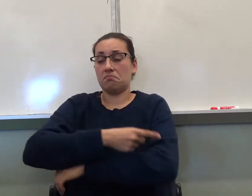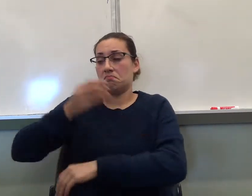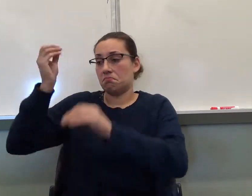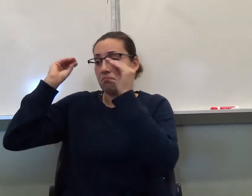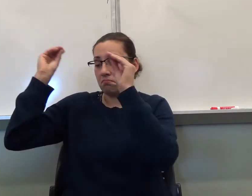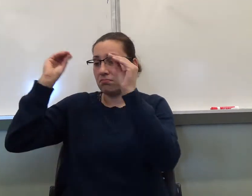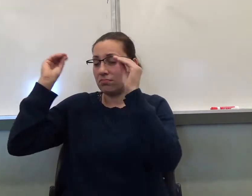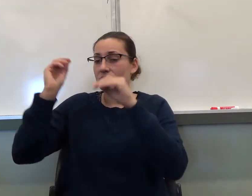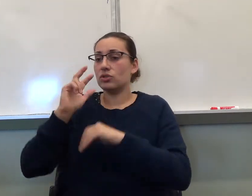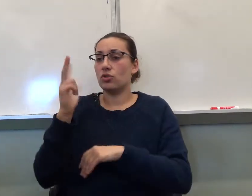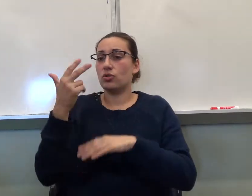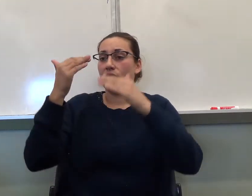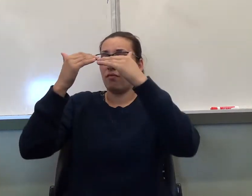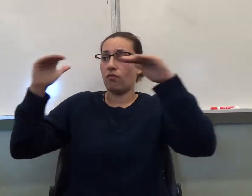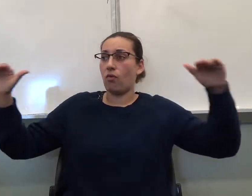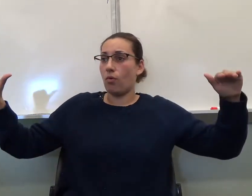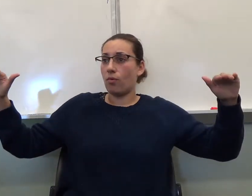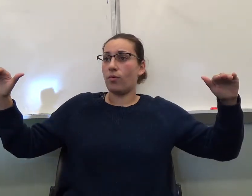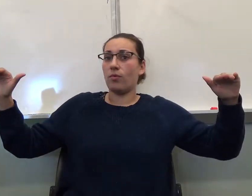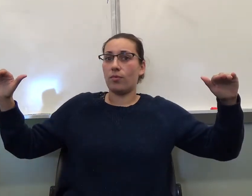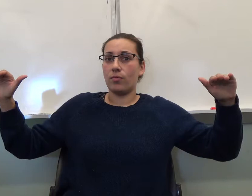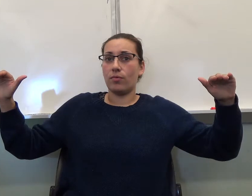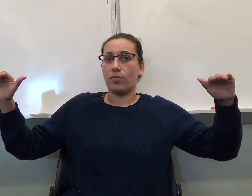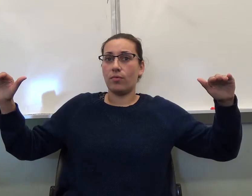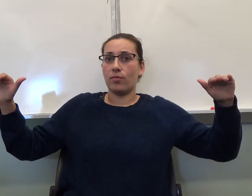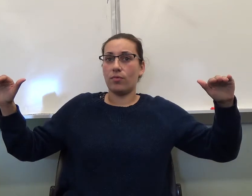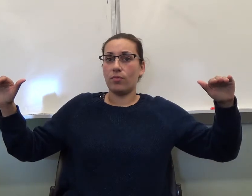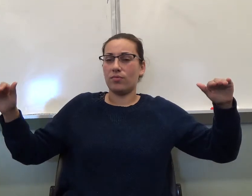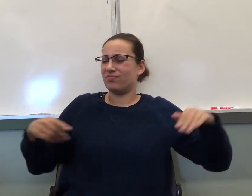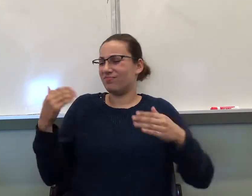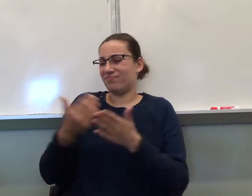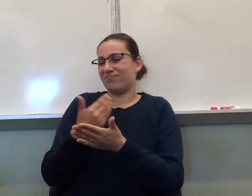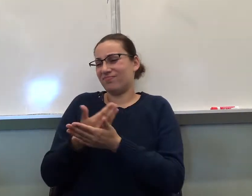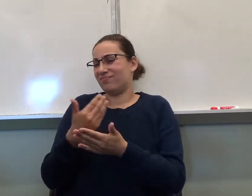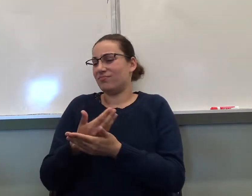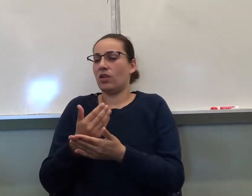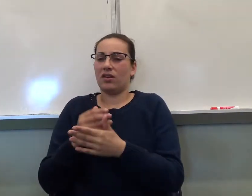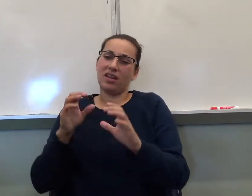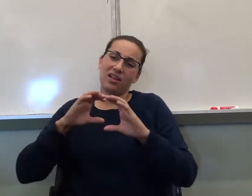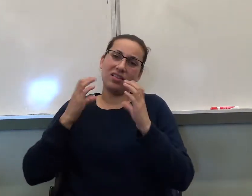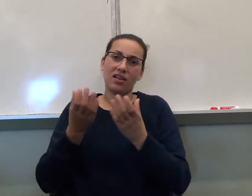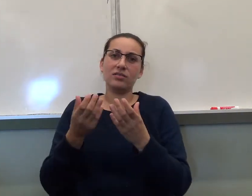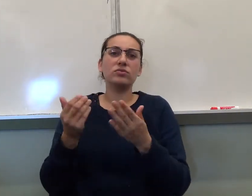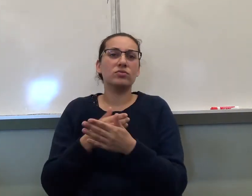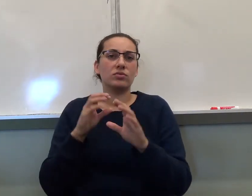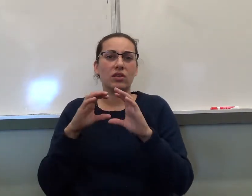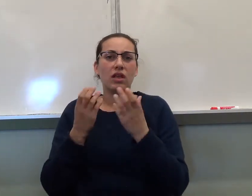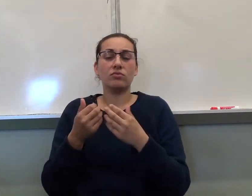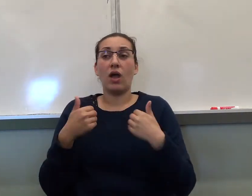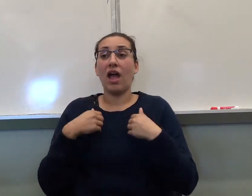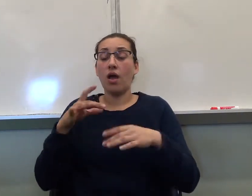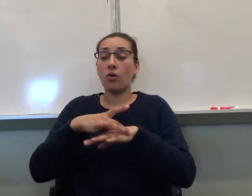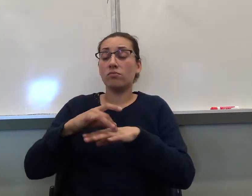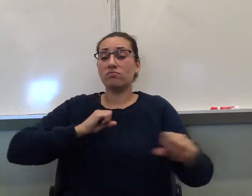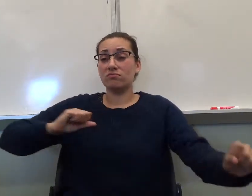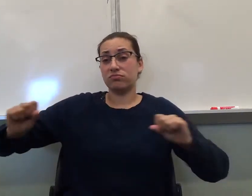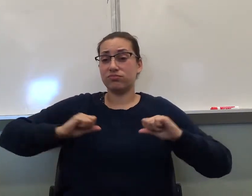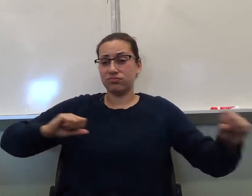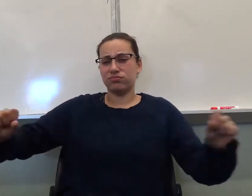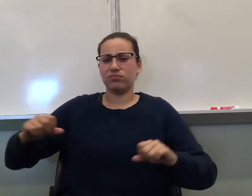floor of one of the modern classroom buildings. we had an earthquake. It was maybe 1 or 2 in the afternoon.